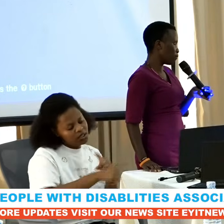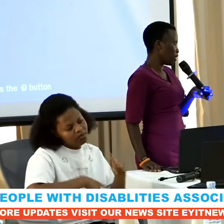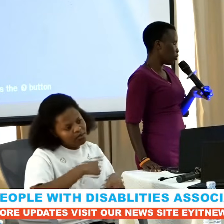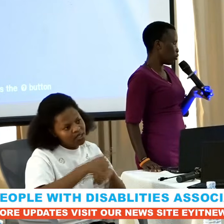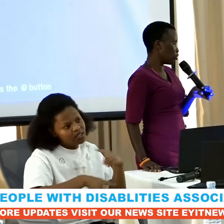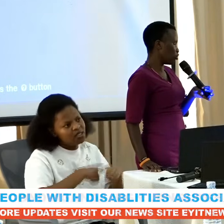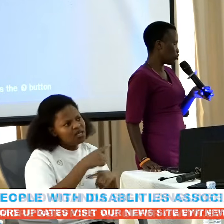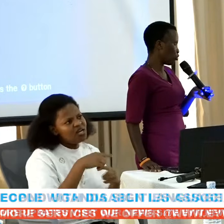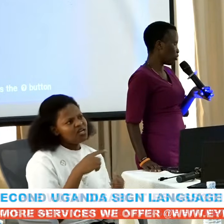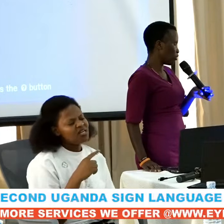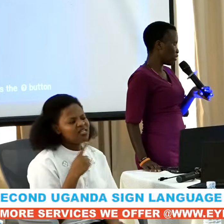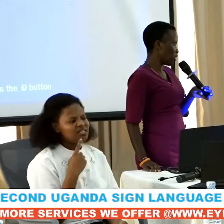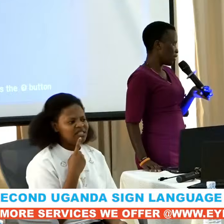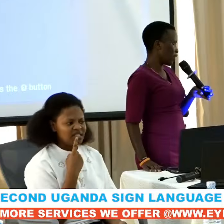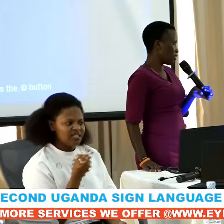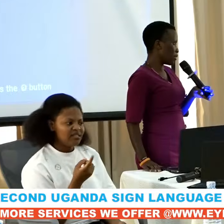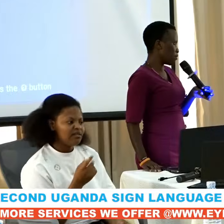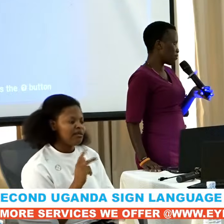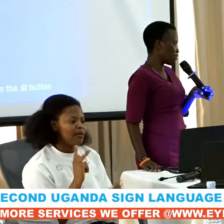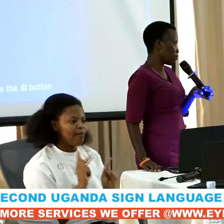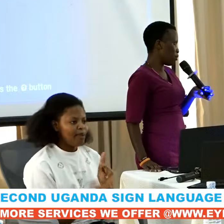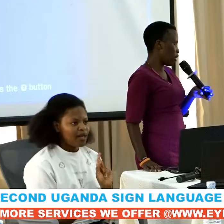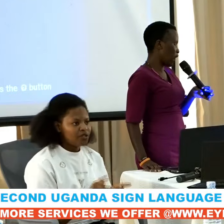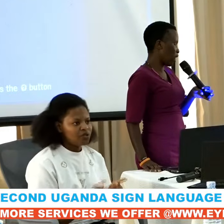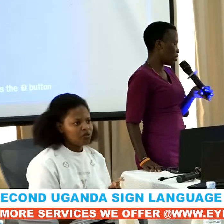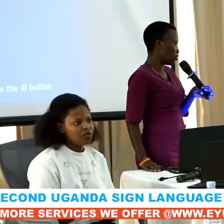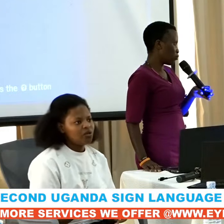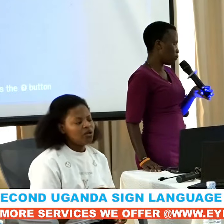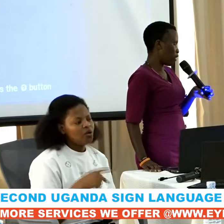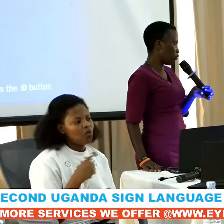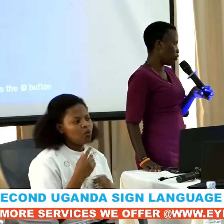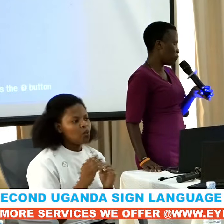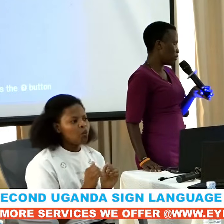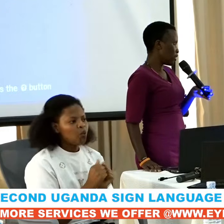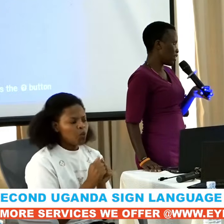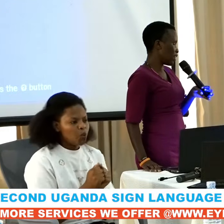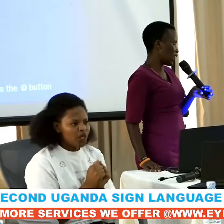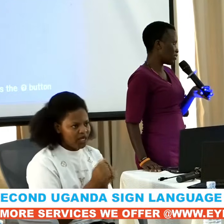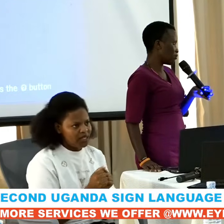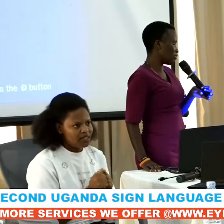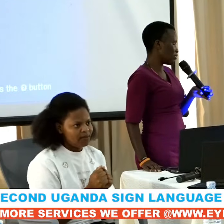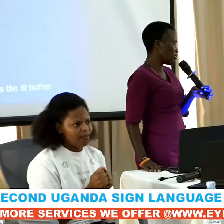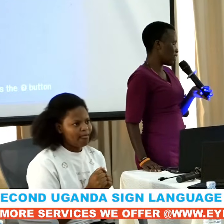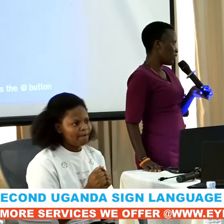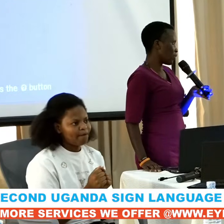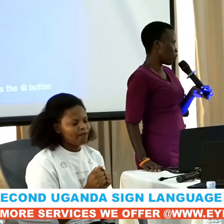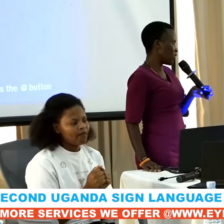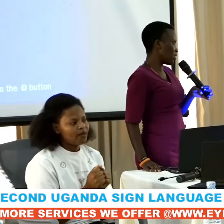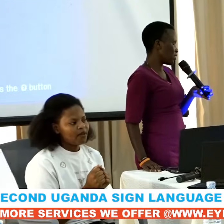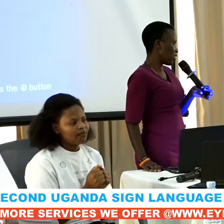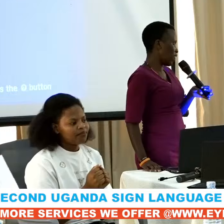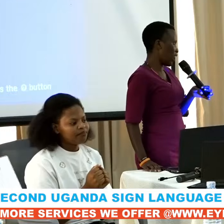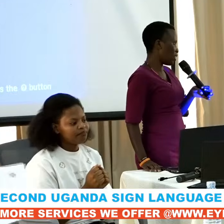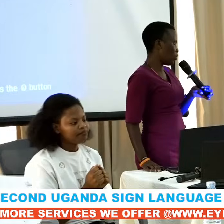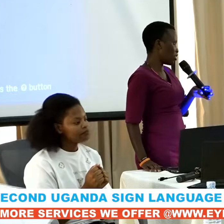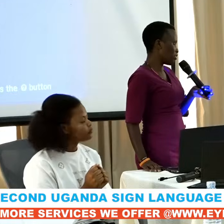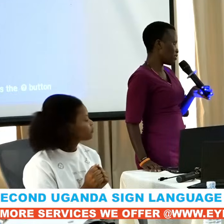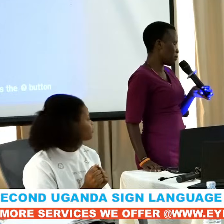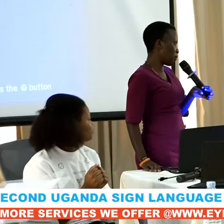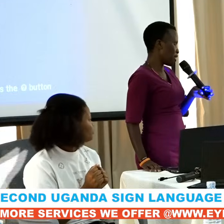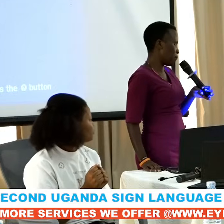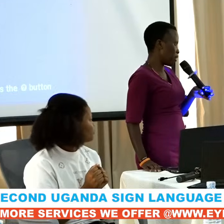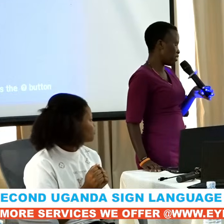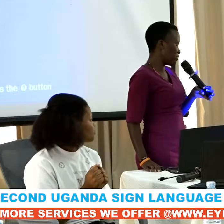long-term condition that limits him or her to perform daily activities. That when her or